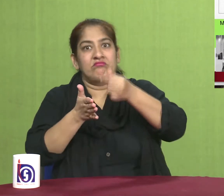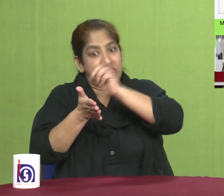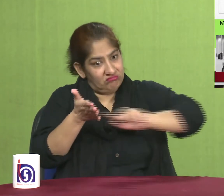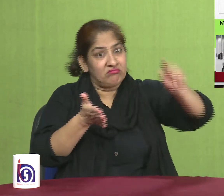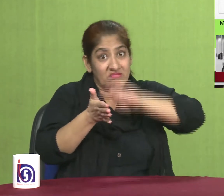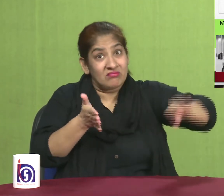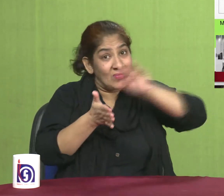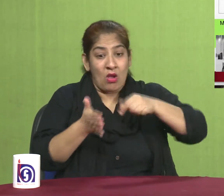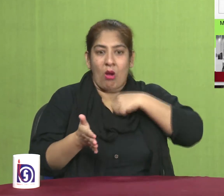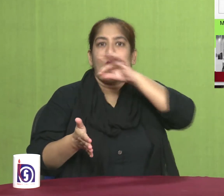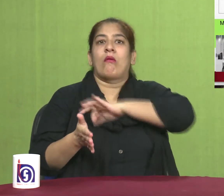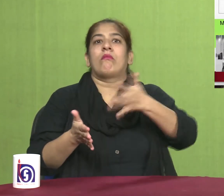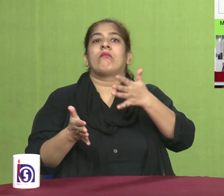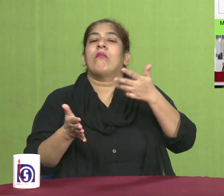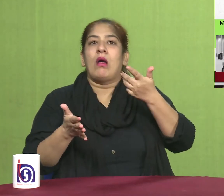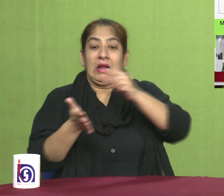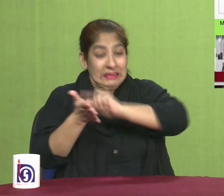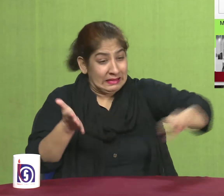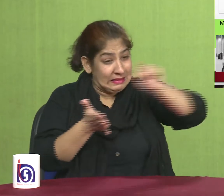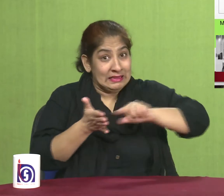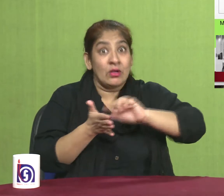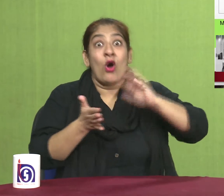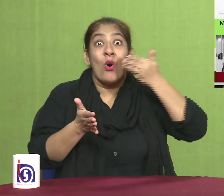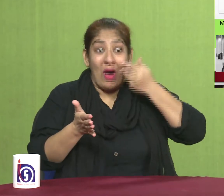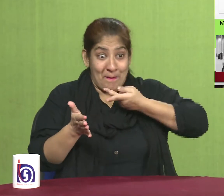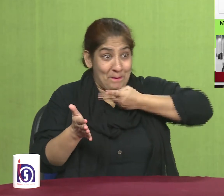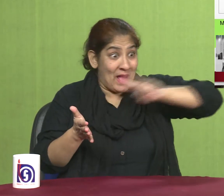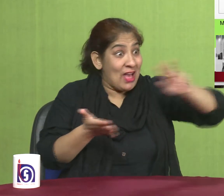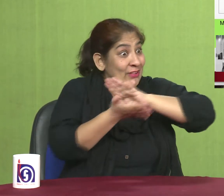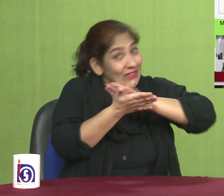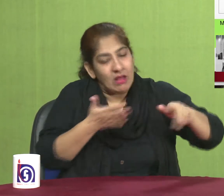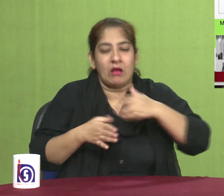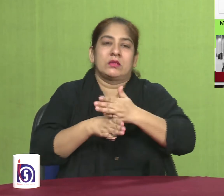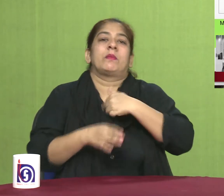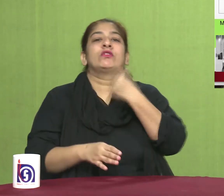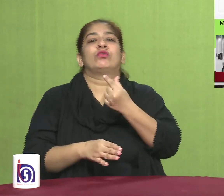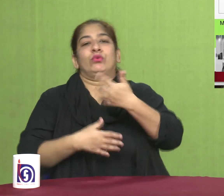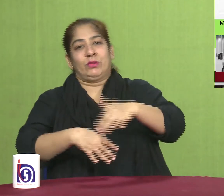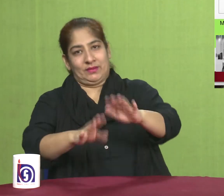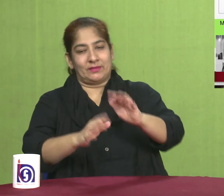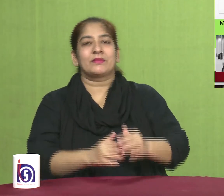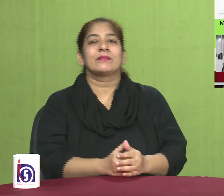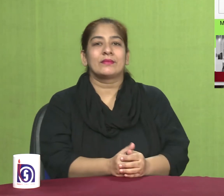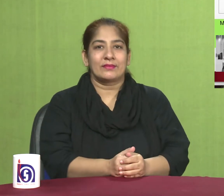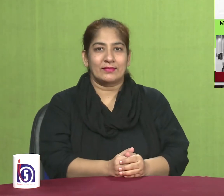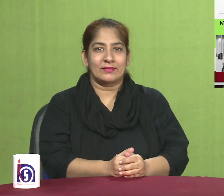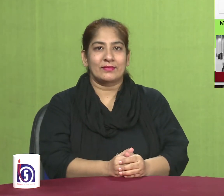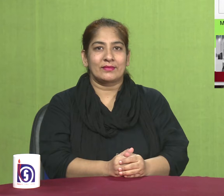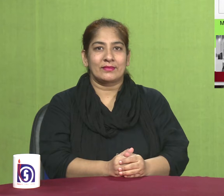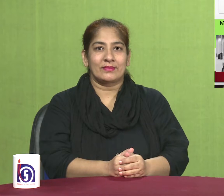share to your business partner at the given time period.